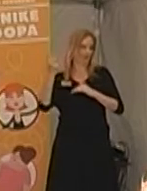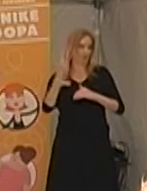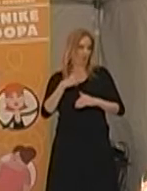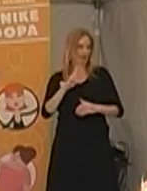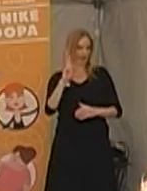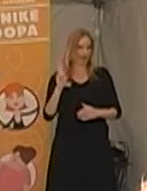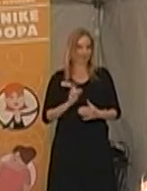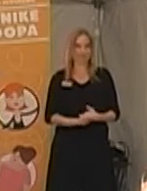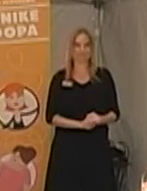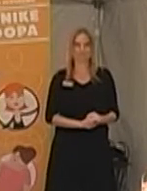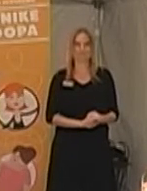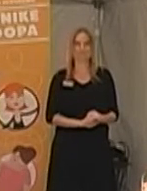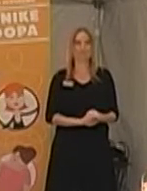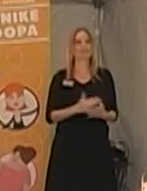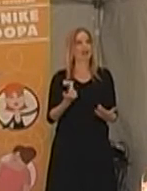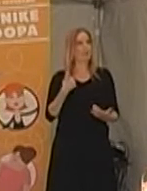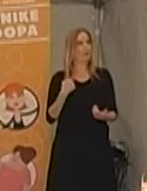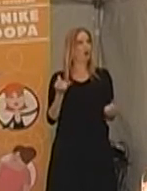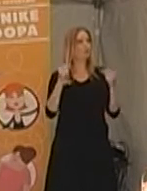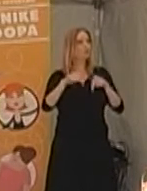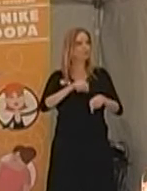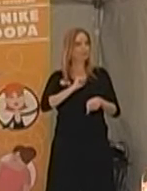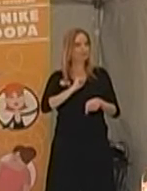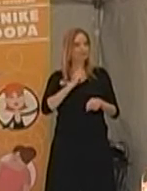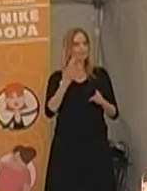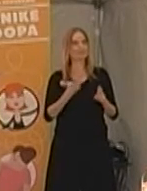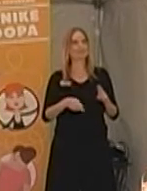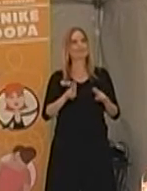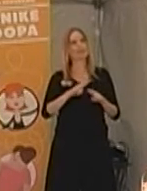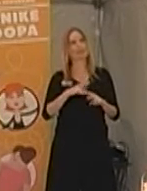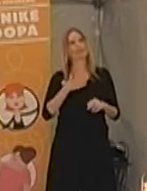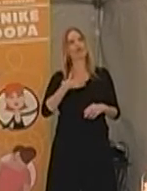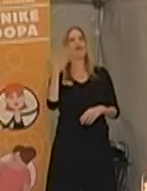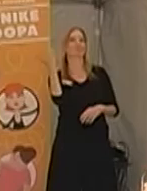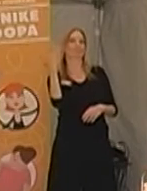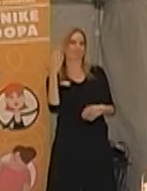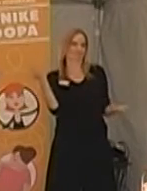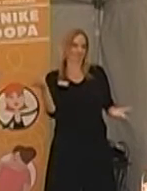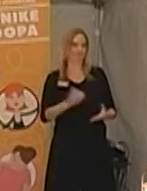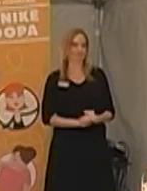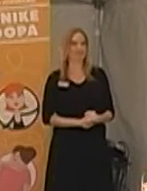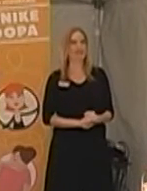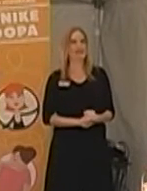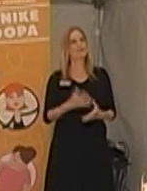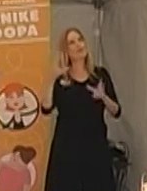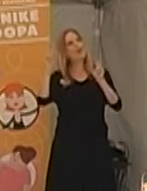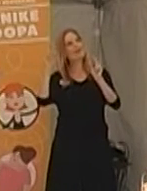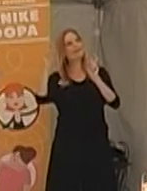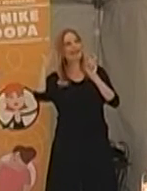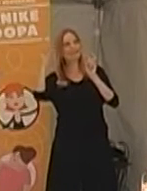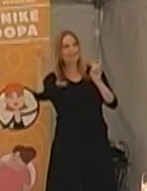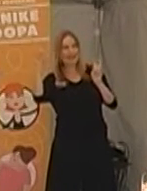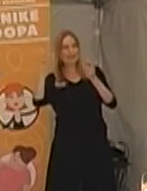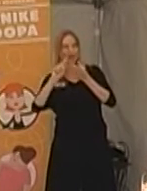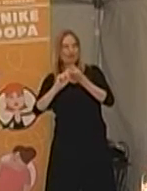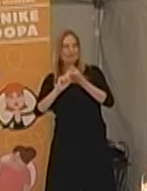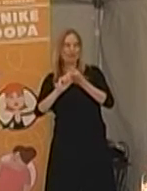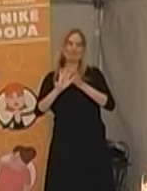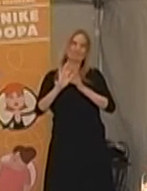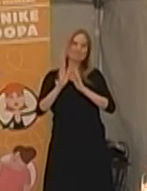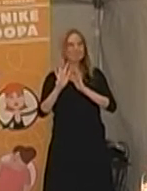reason why I'm here is that I want to speak maybe not so much of happiness. I would